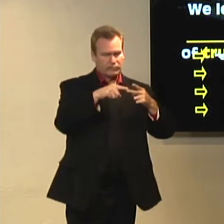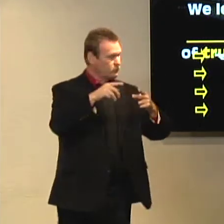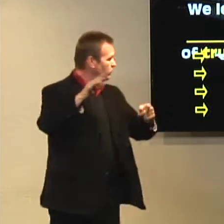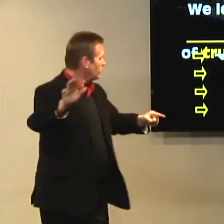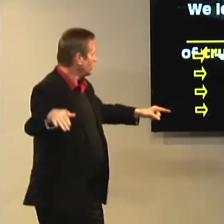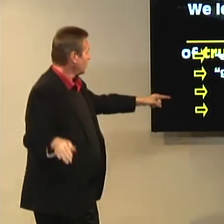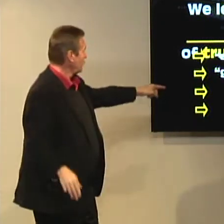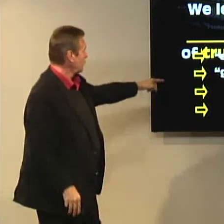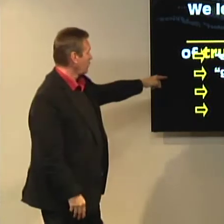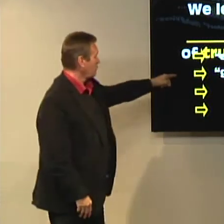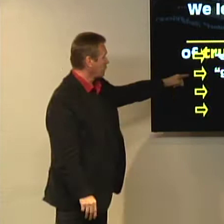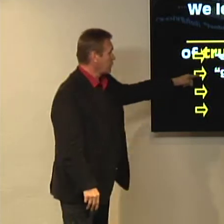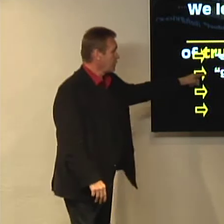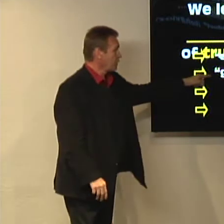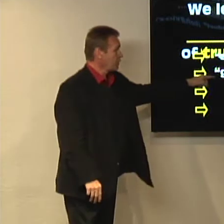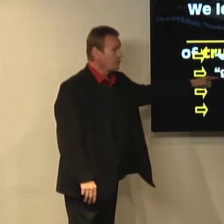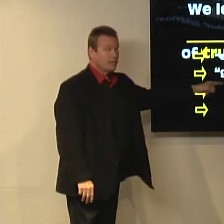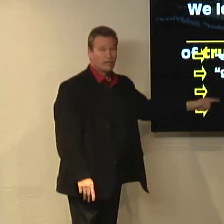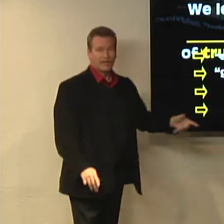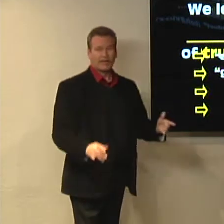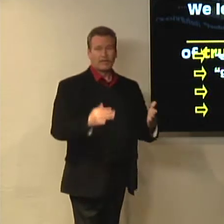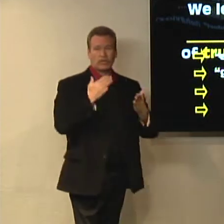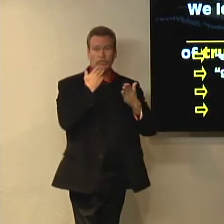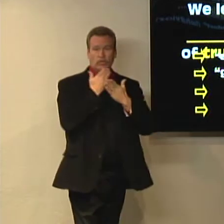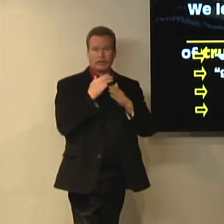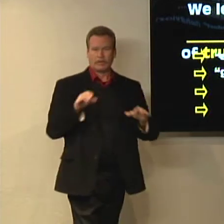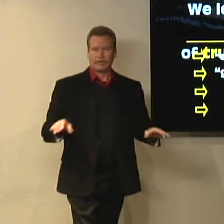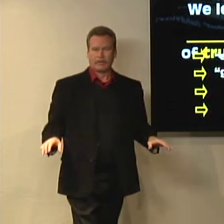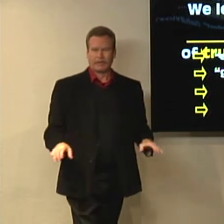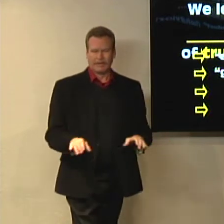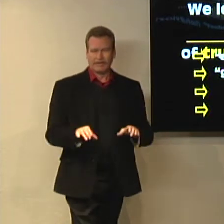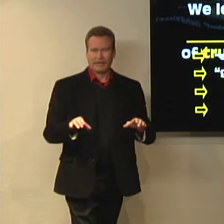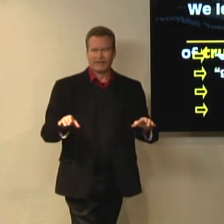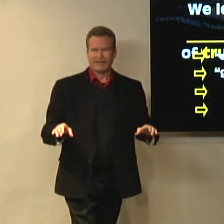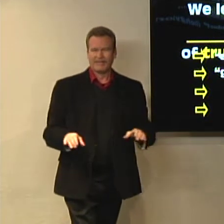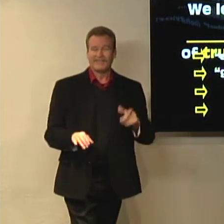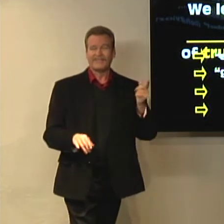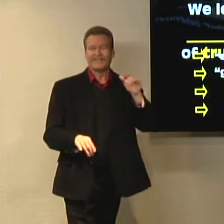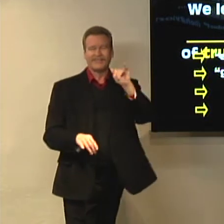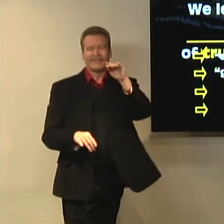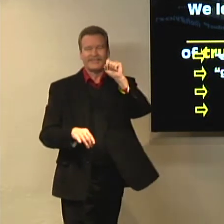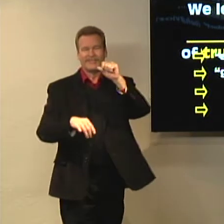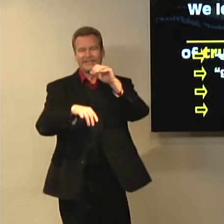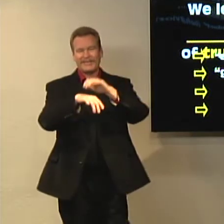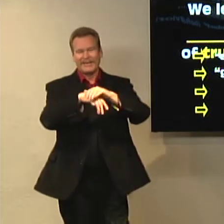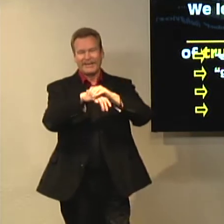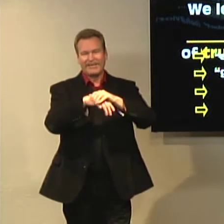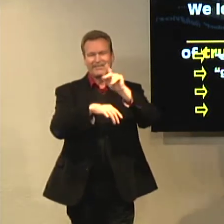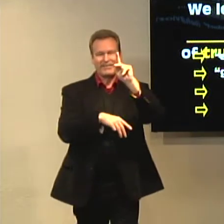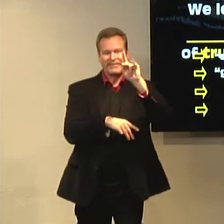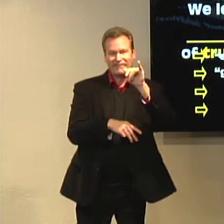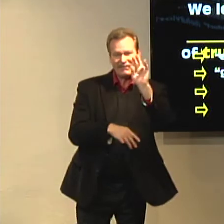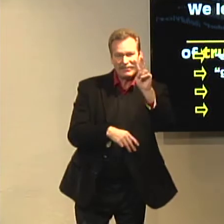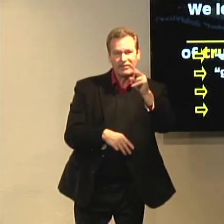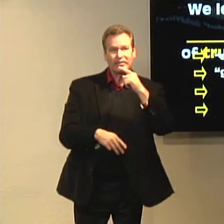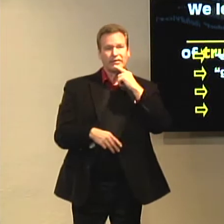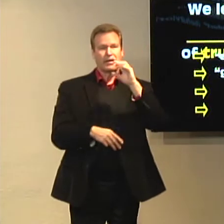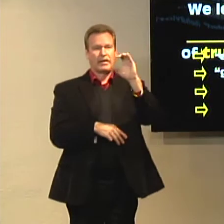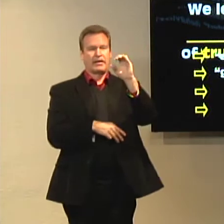And then there's a second point. There's another test for wisdom. A person must have good conduct. The King James